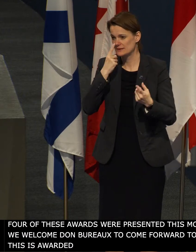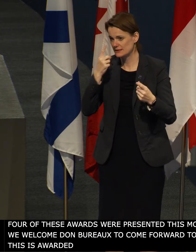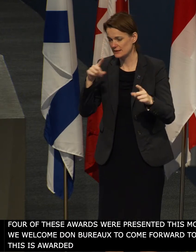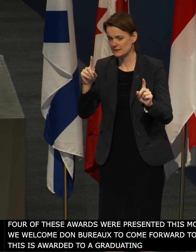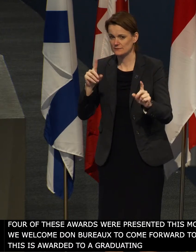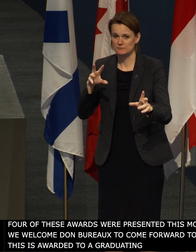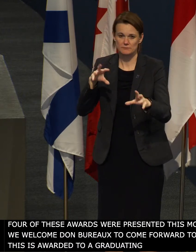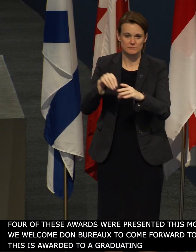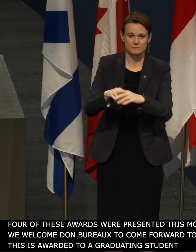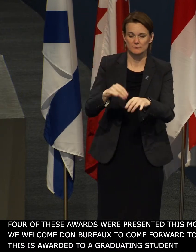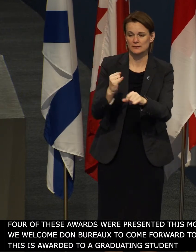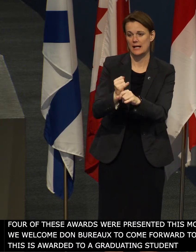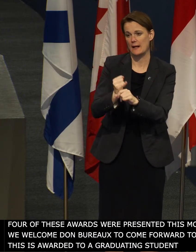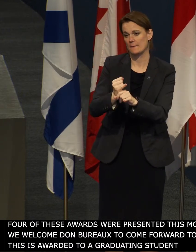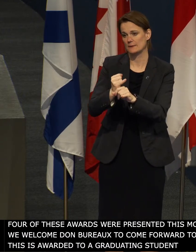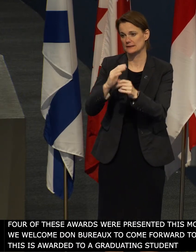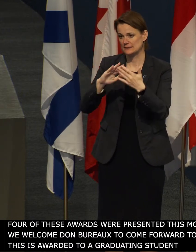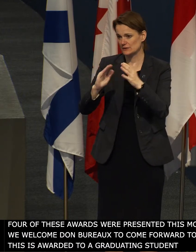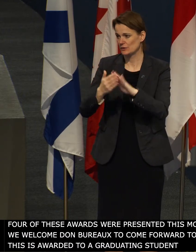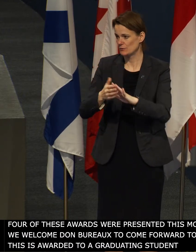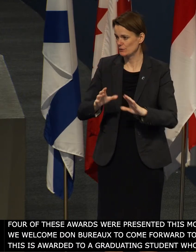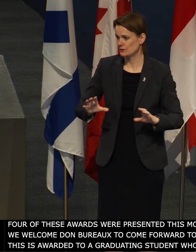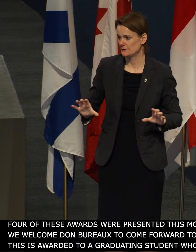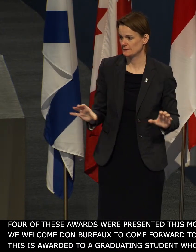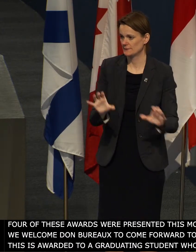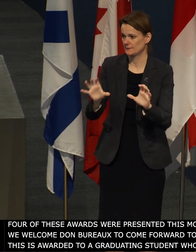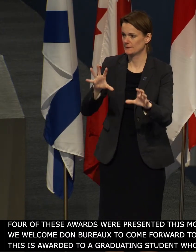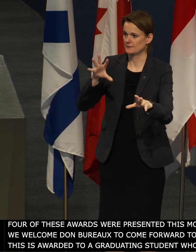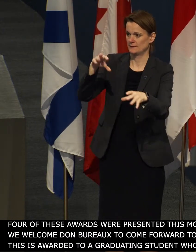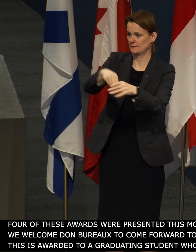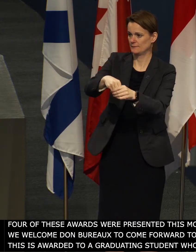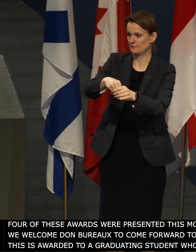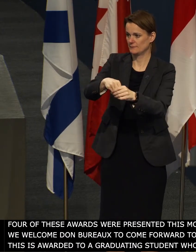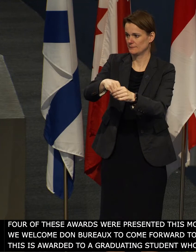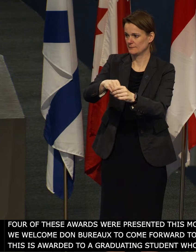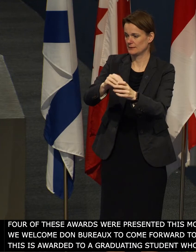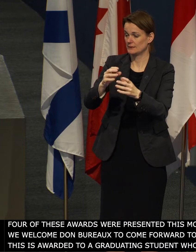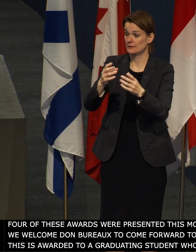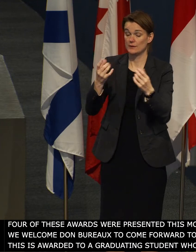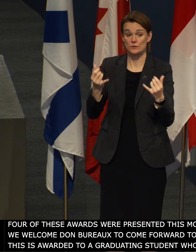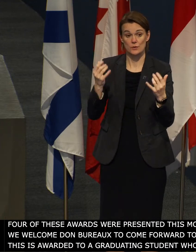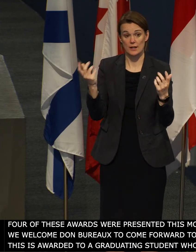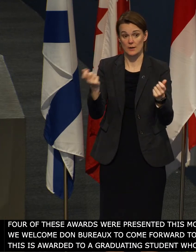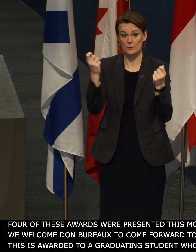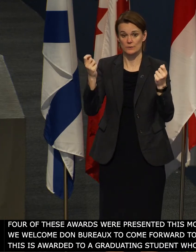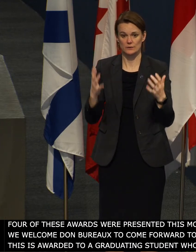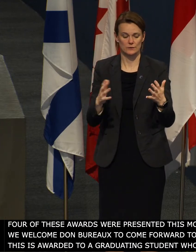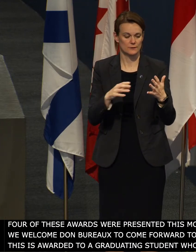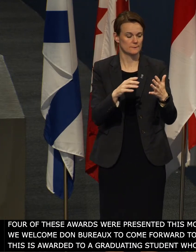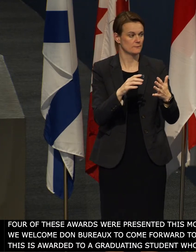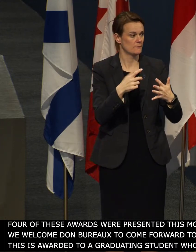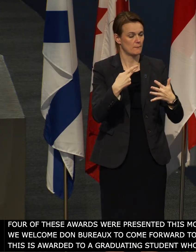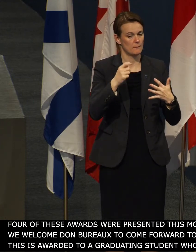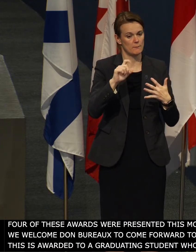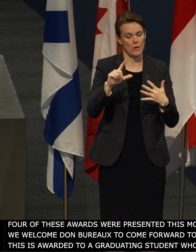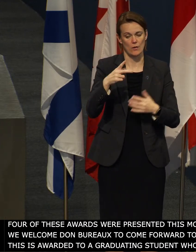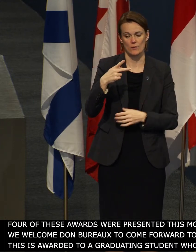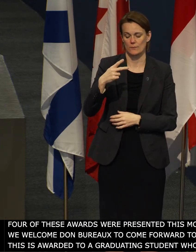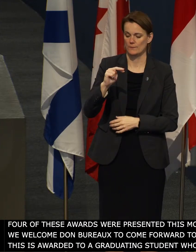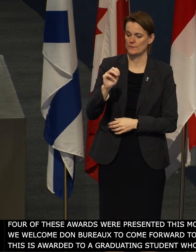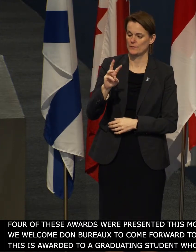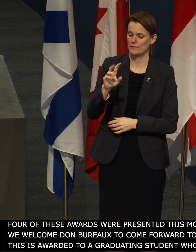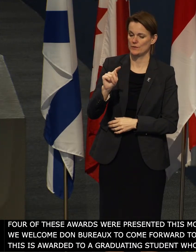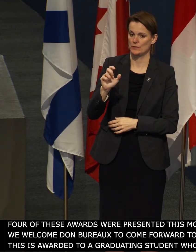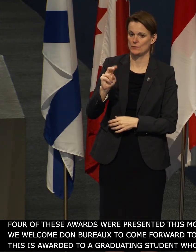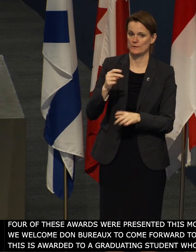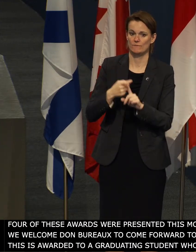and contributed to campus and/or community activities. The recipient is Paul Newton of the Gas Technician